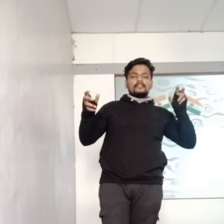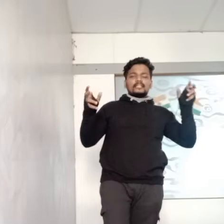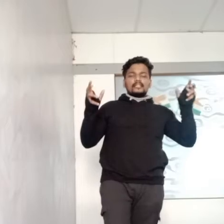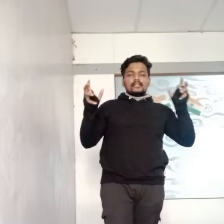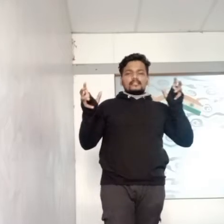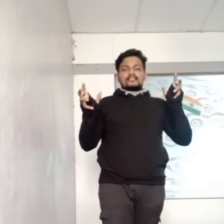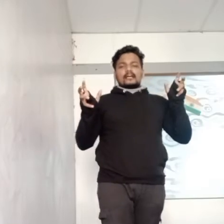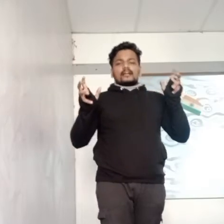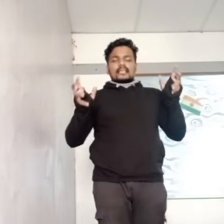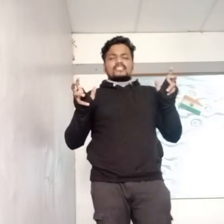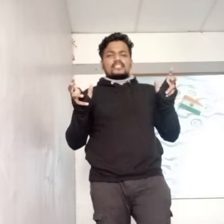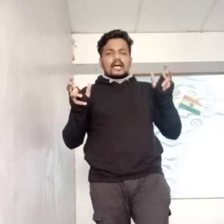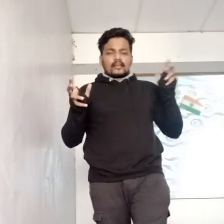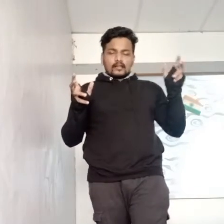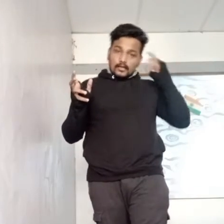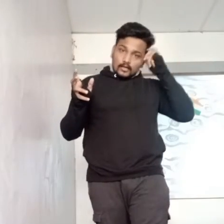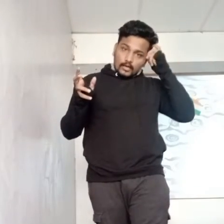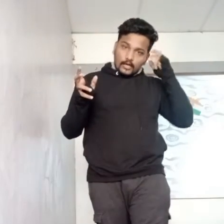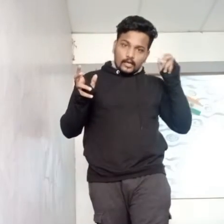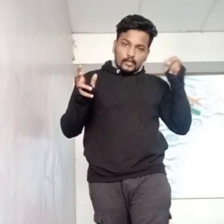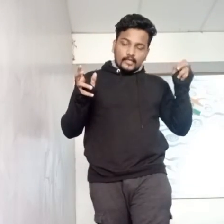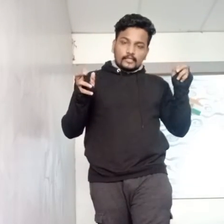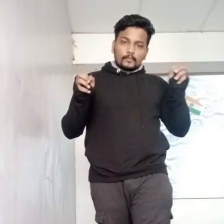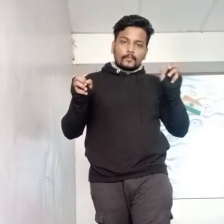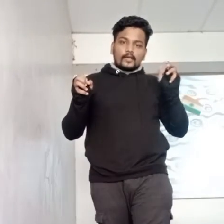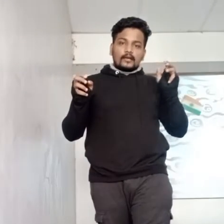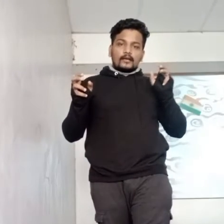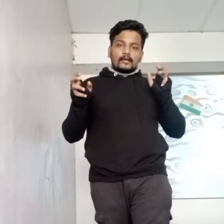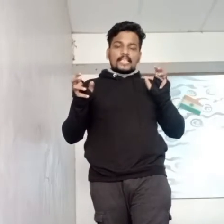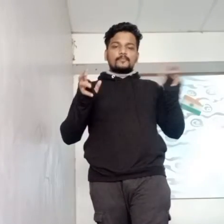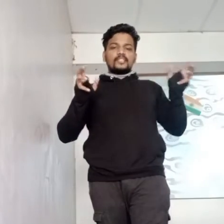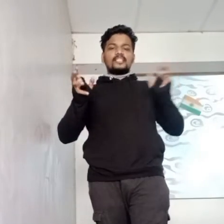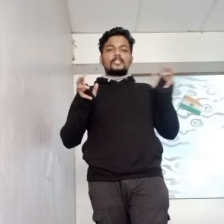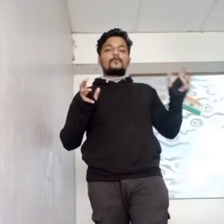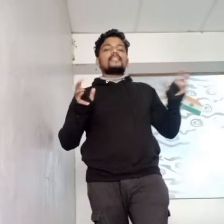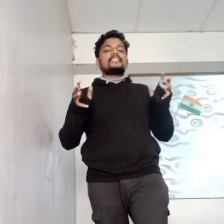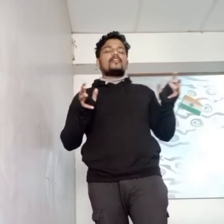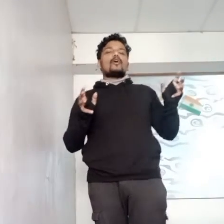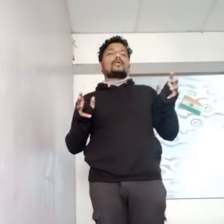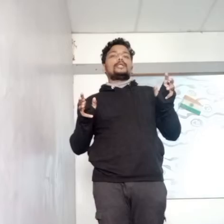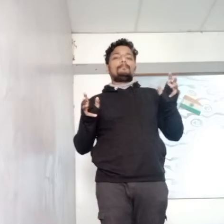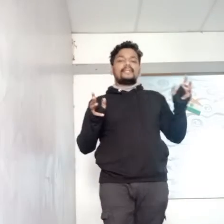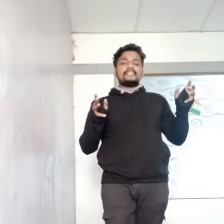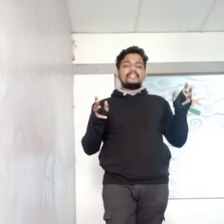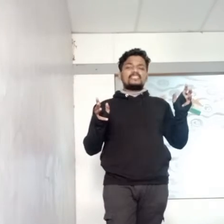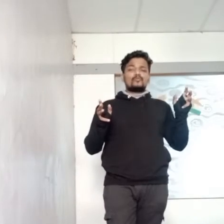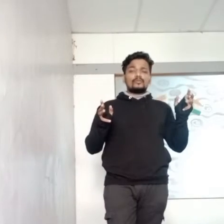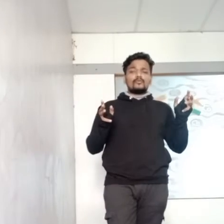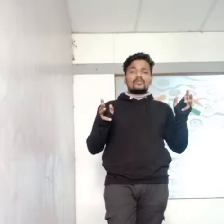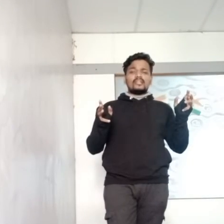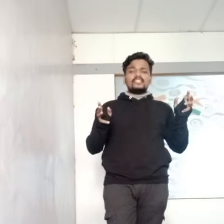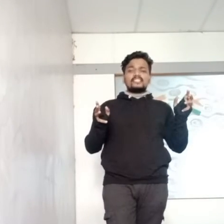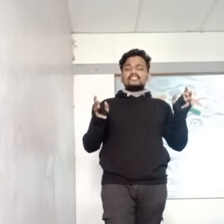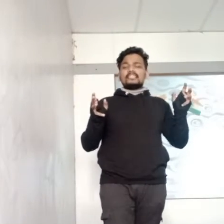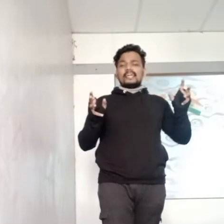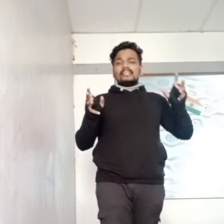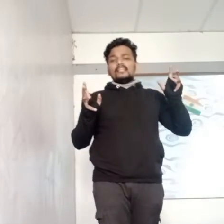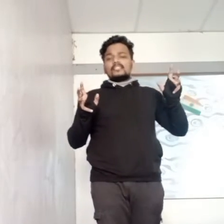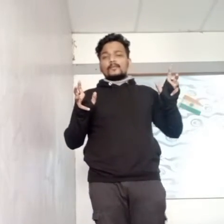That tasks are done as per their sequential order. But there is one more condition is that